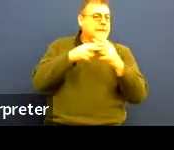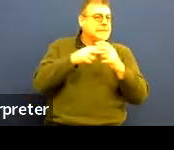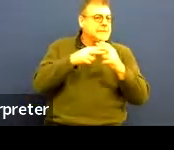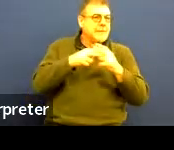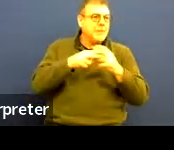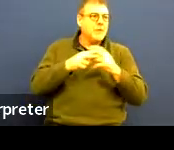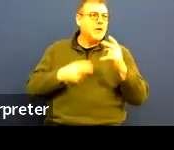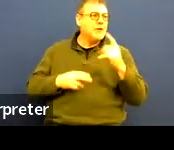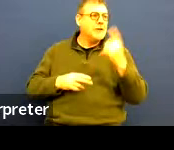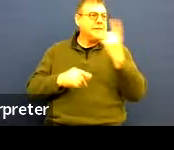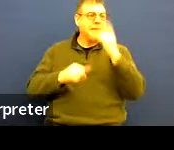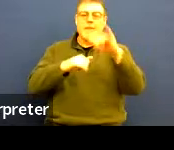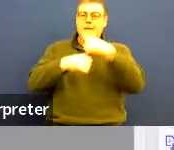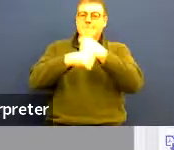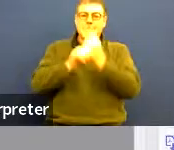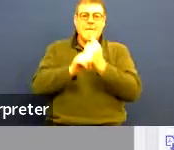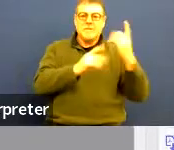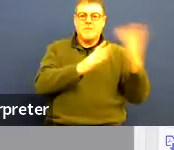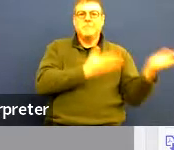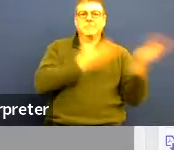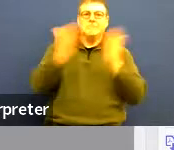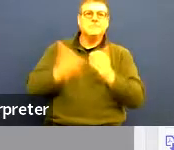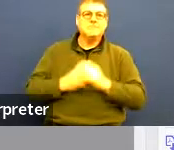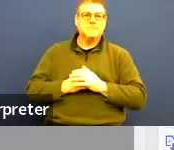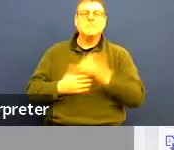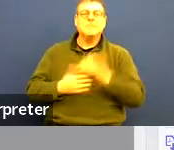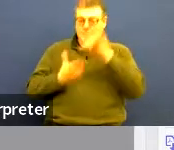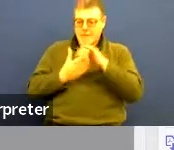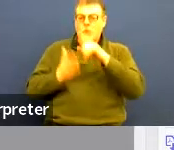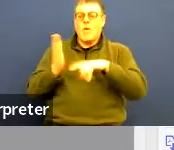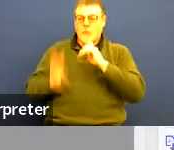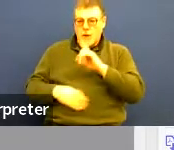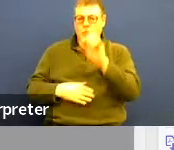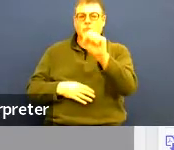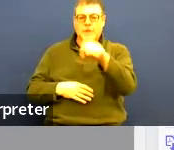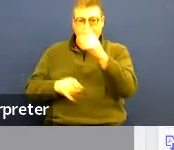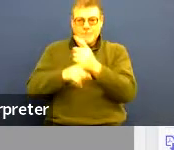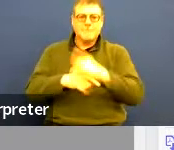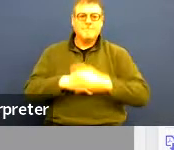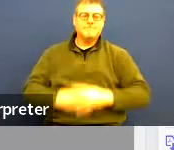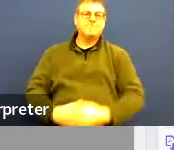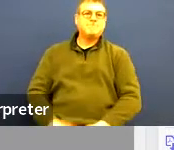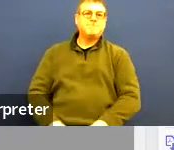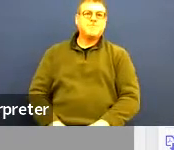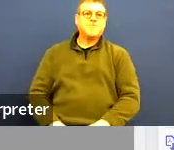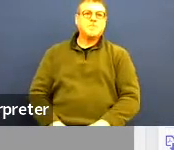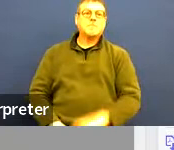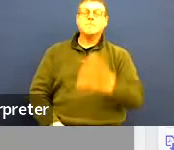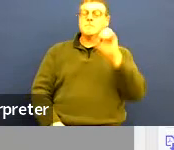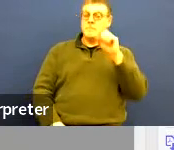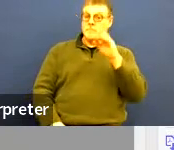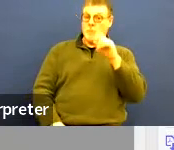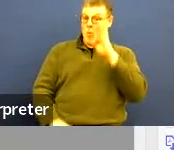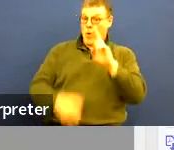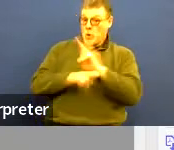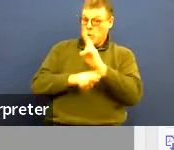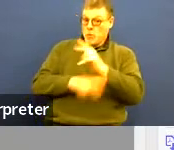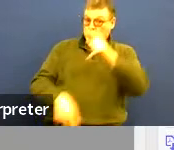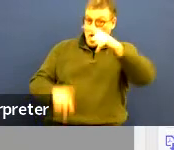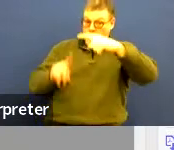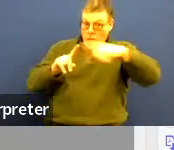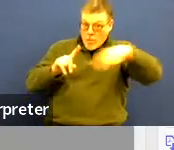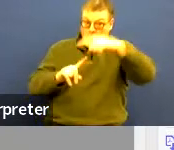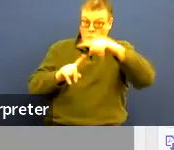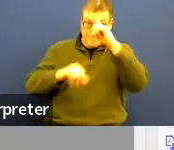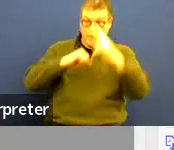that was manufactured and just brought into place. Yeah, that's what they are for Yep. sure. Right. And so you're just going to use those